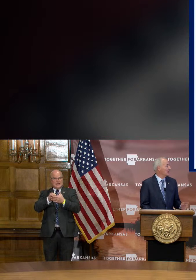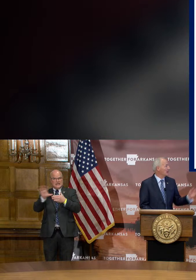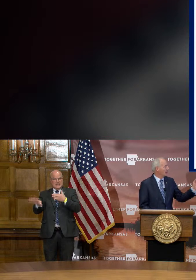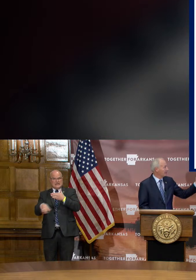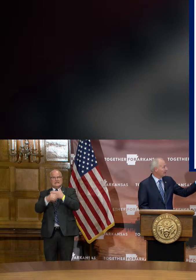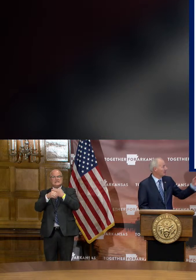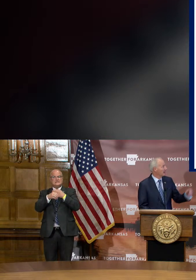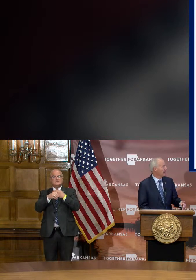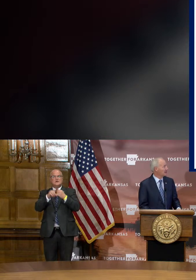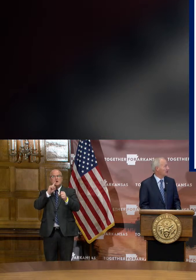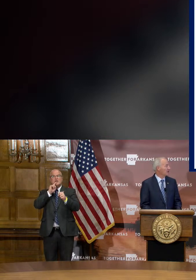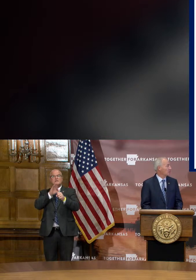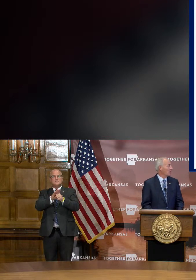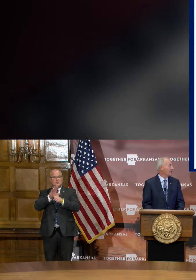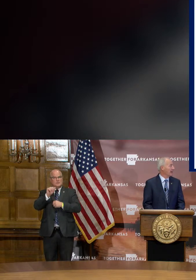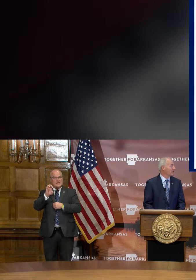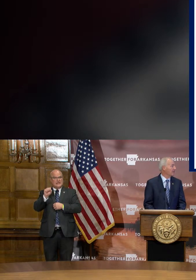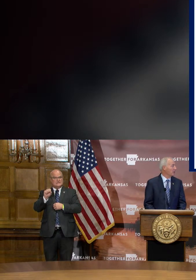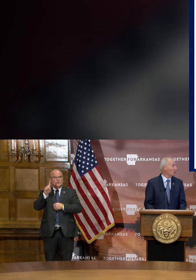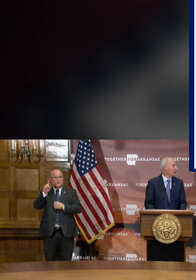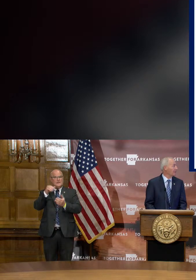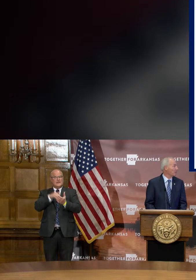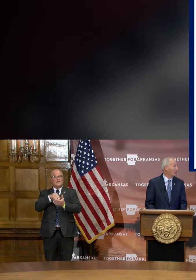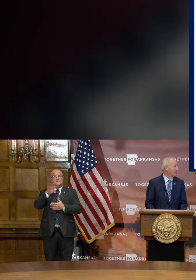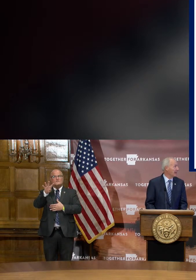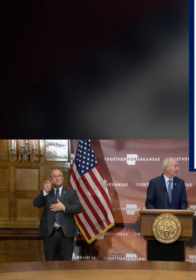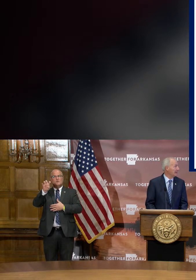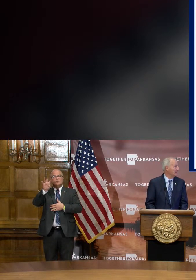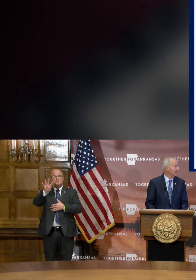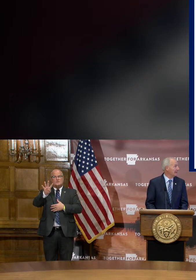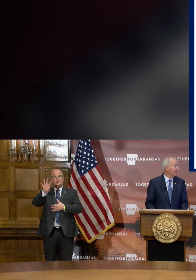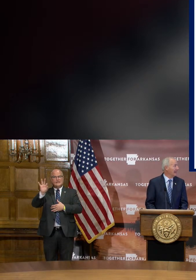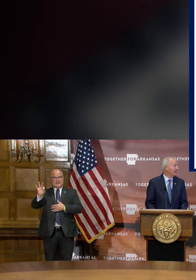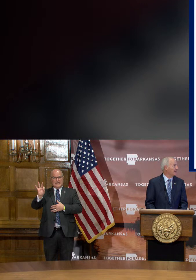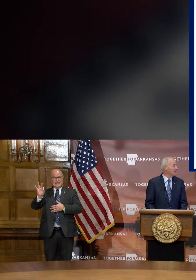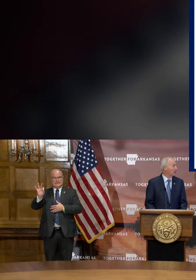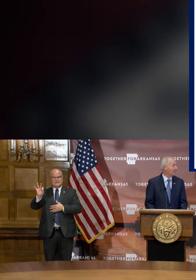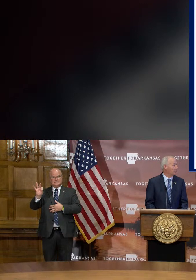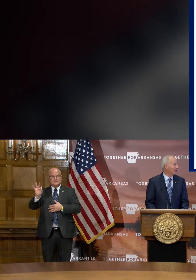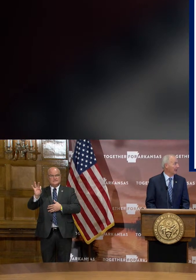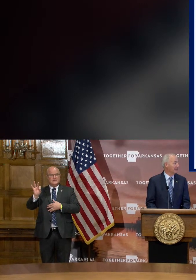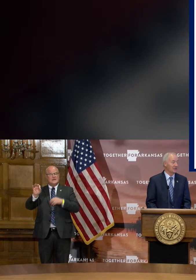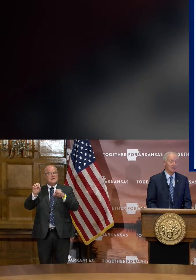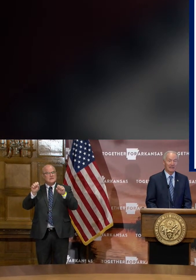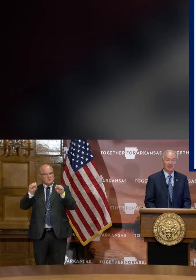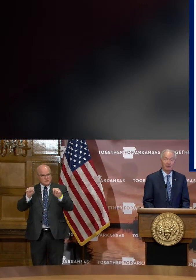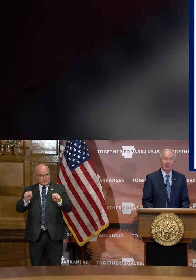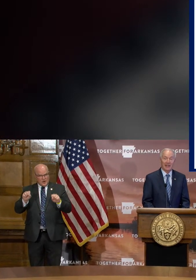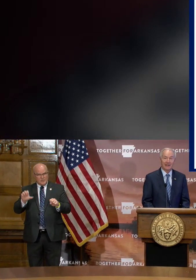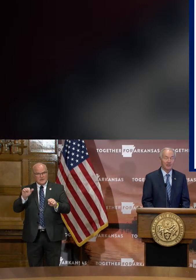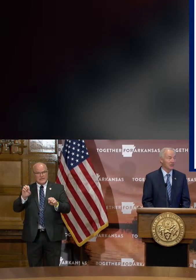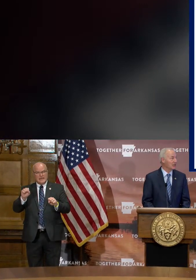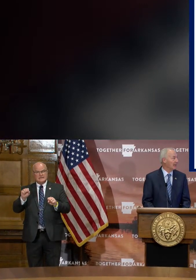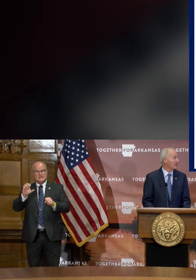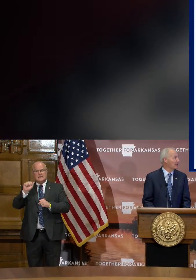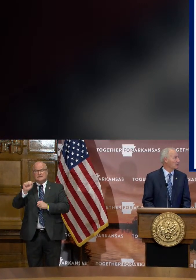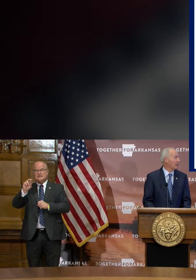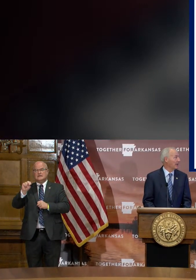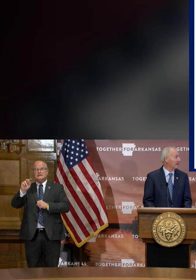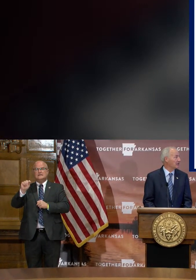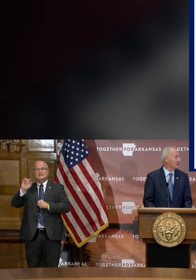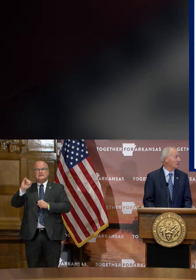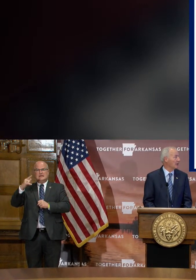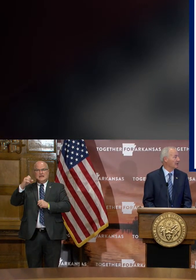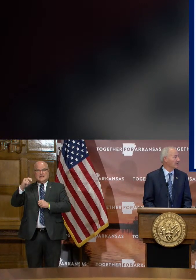additional confirmed cases, is 1,449. And the probable cases based upon antigen tests